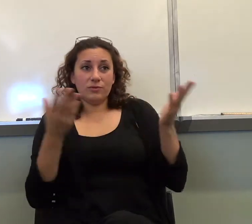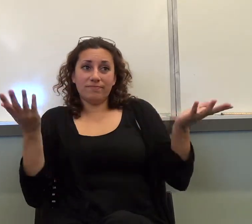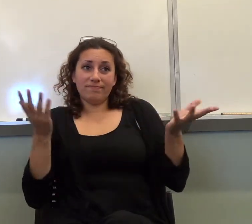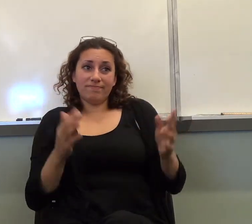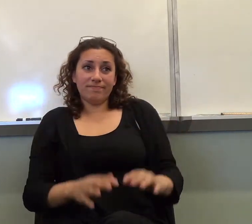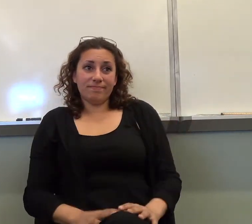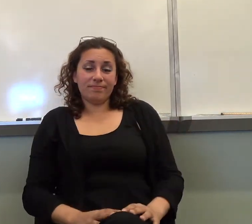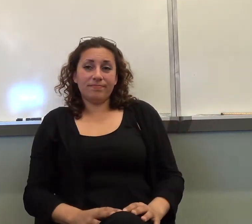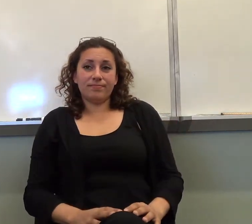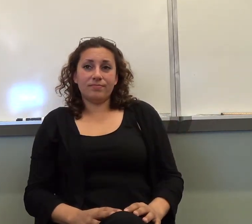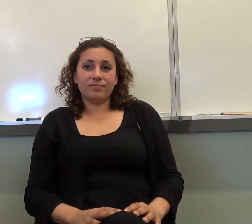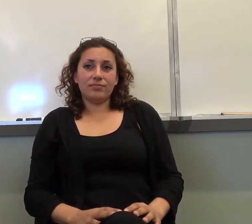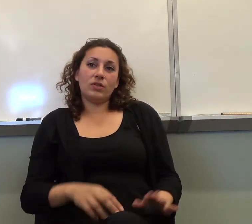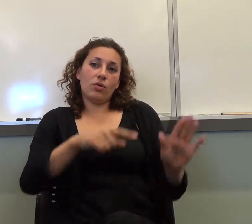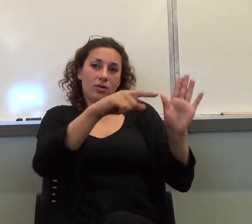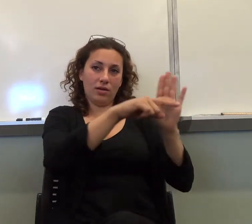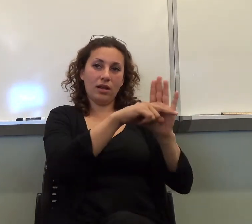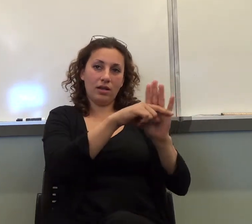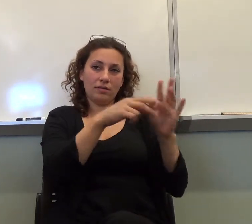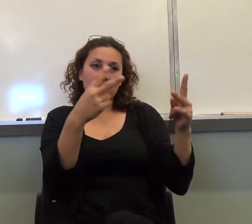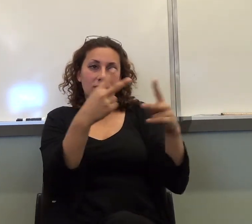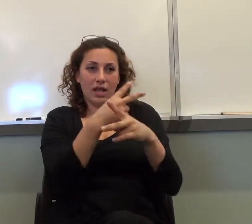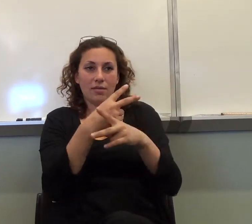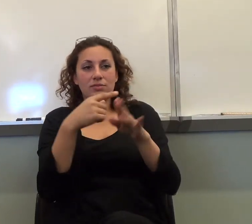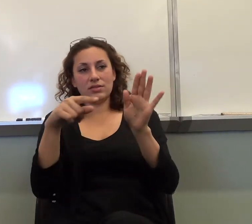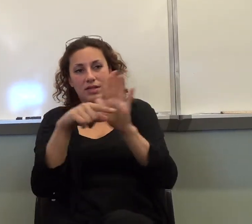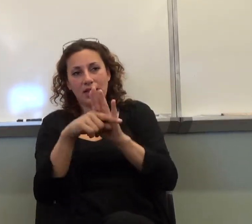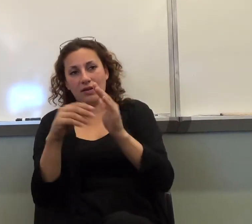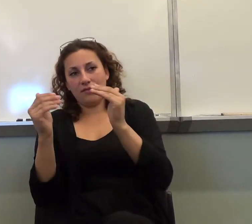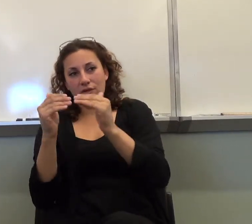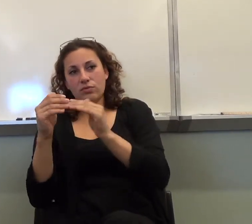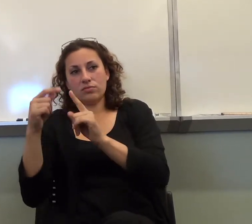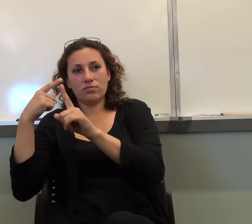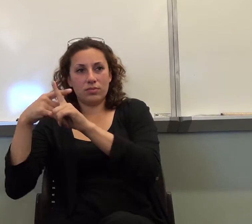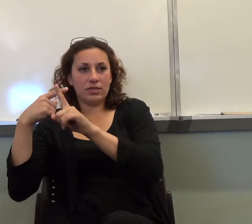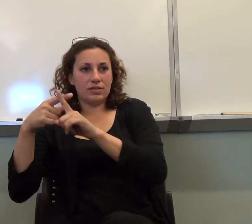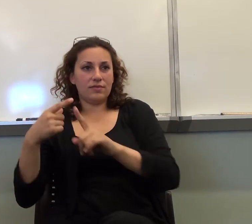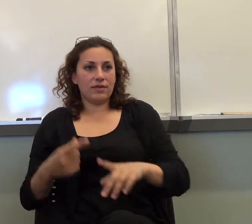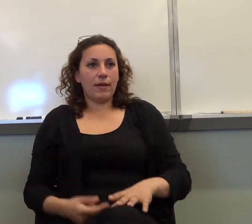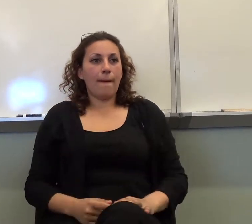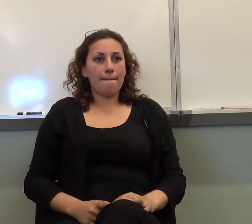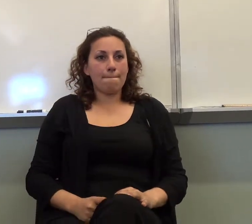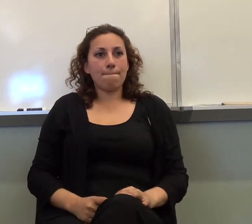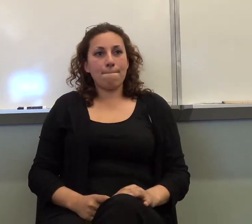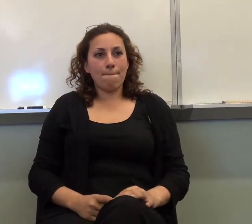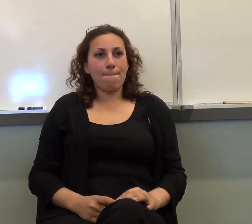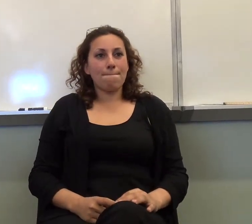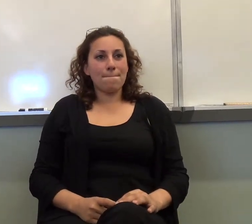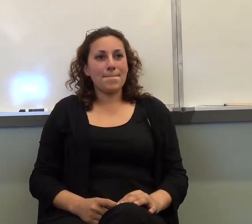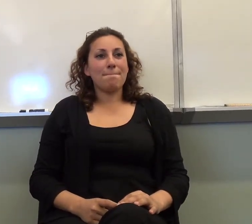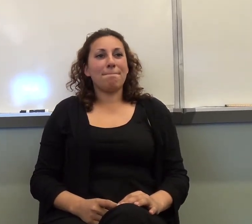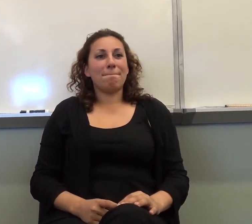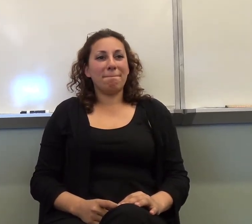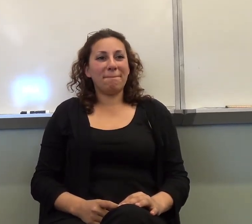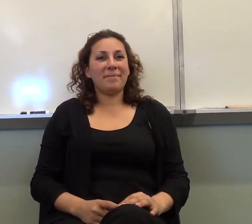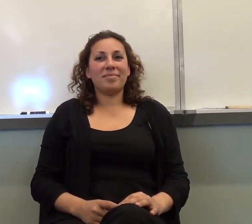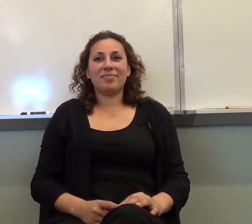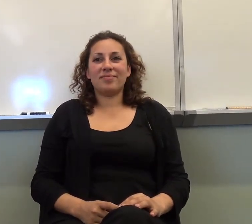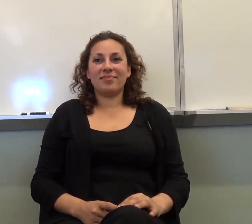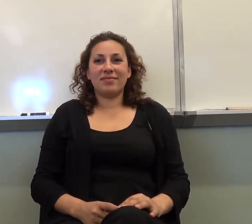have a negative times a negative as a positive. So let's look at a few examples of that. It's very simple when you